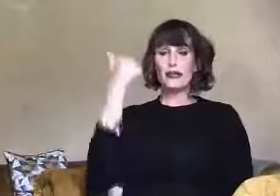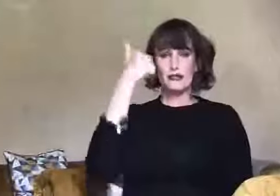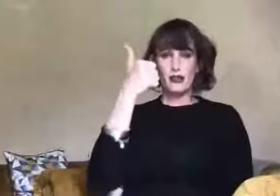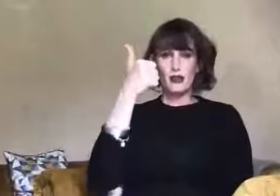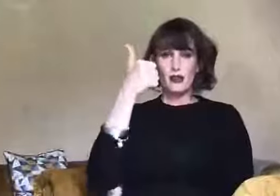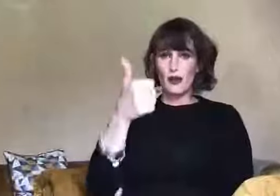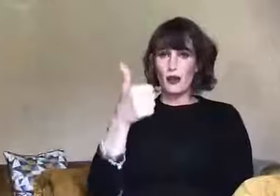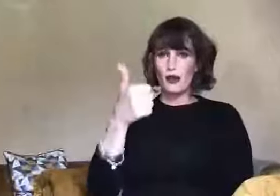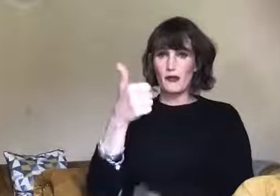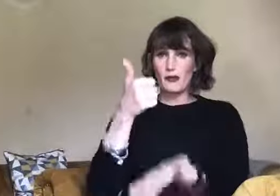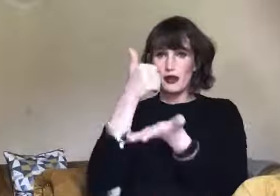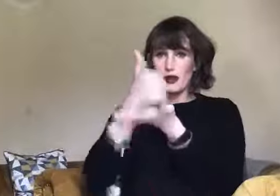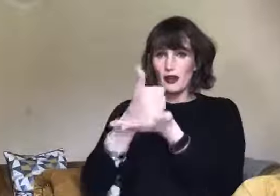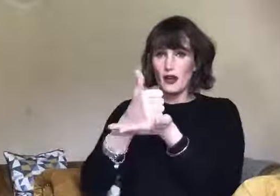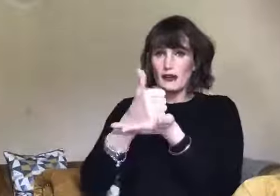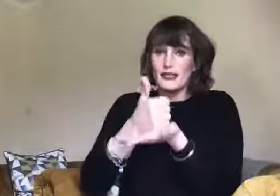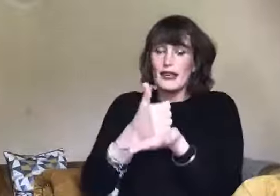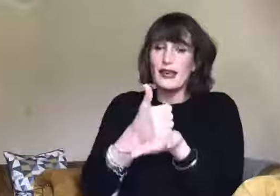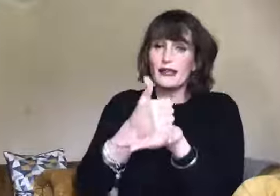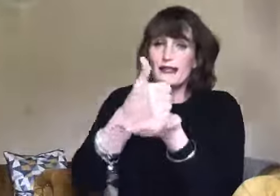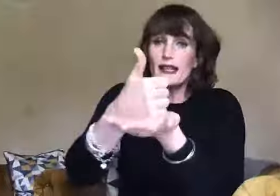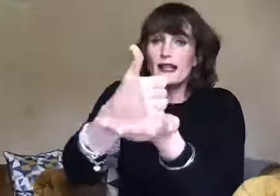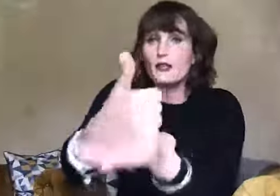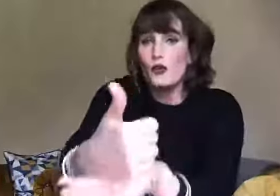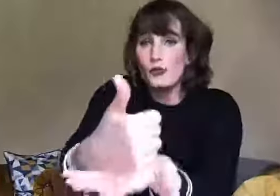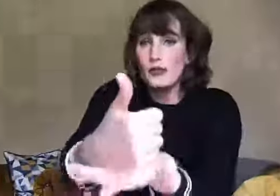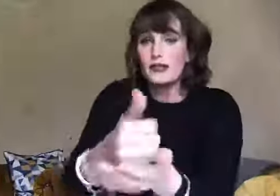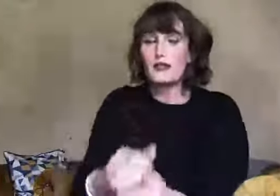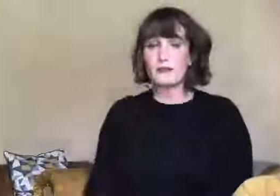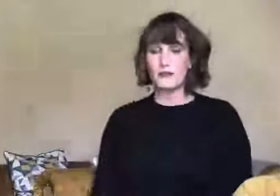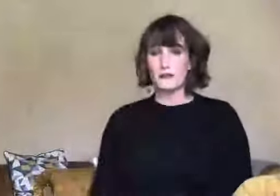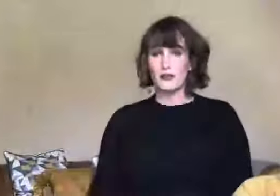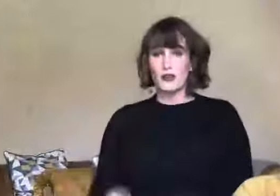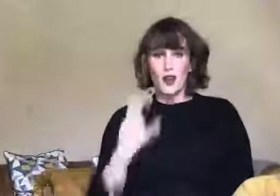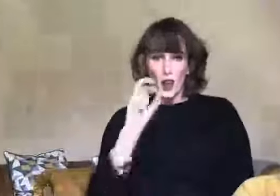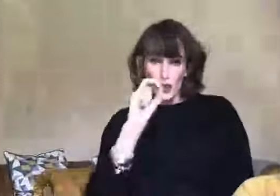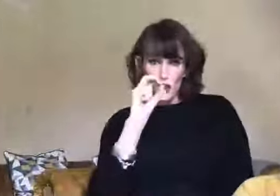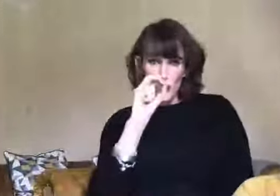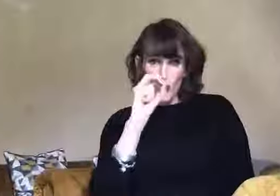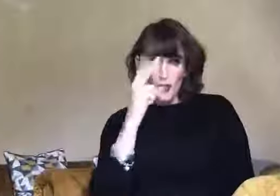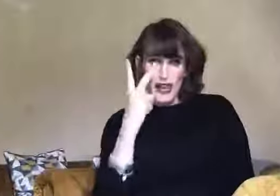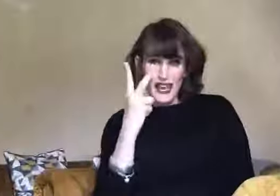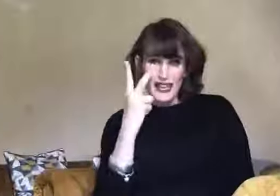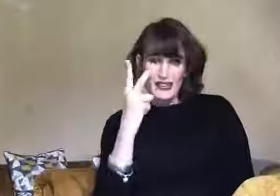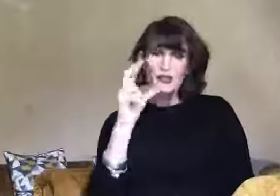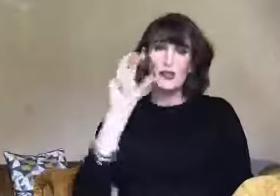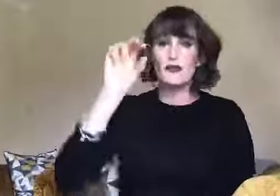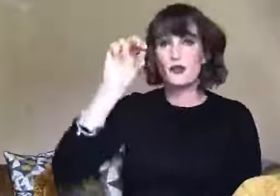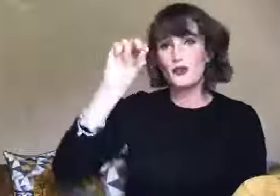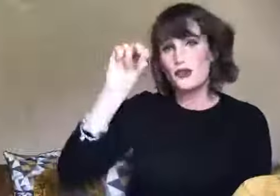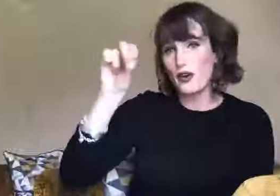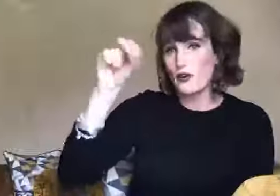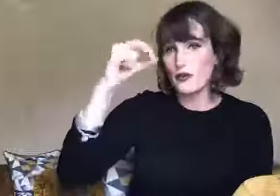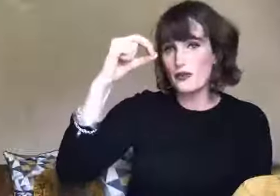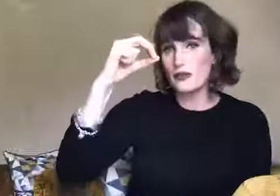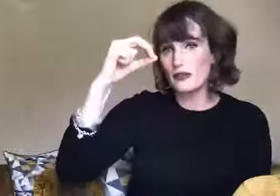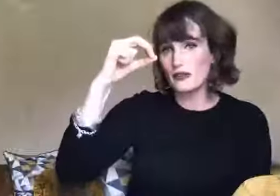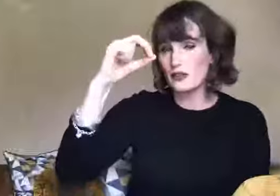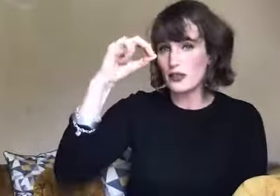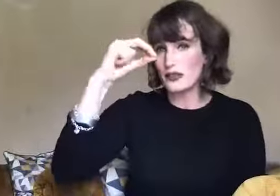is thumb up, under the hand, and it's offering to them. Are you okay? So if you do the O, I'm trying to do